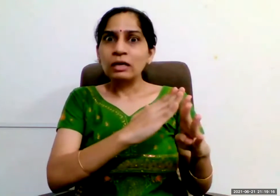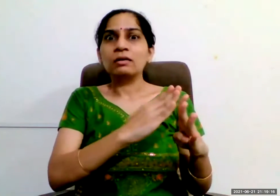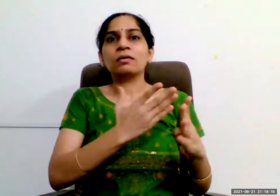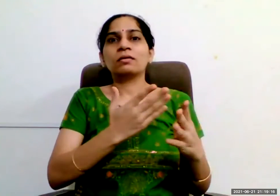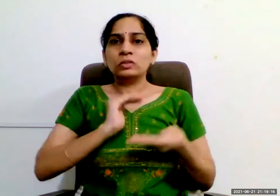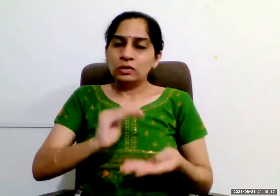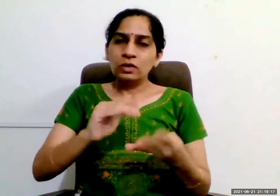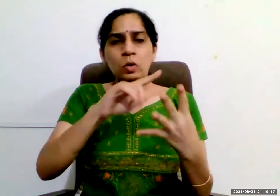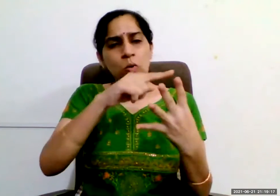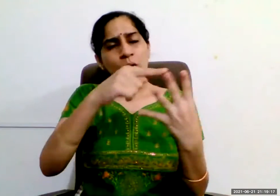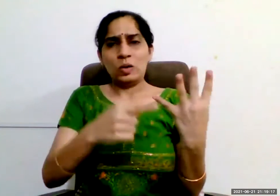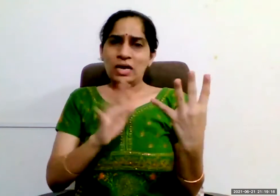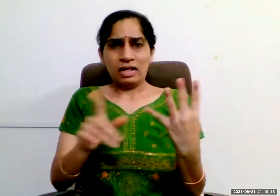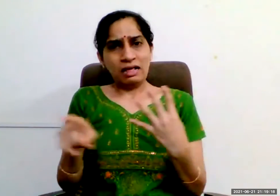most advanced species.